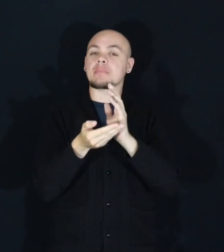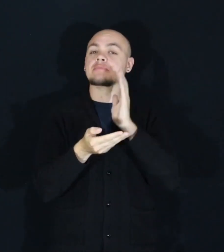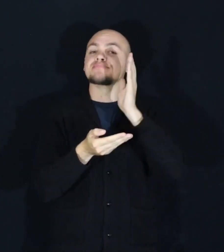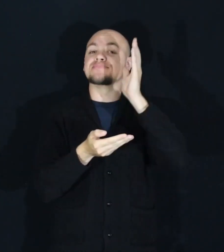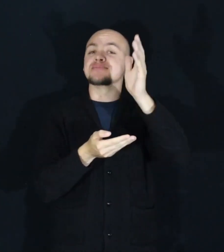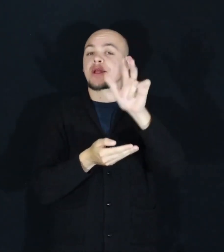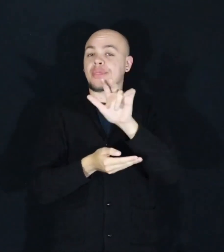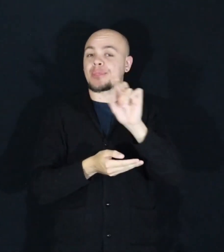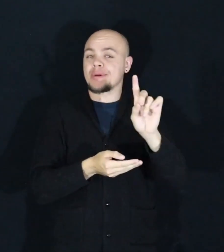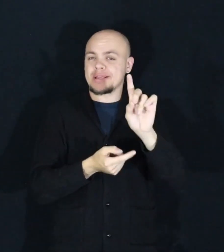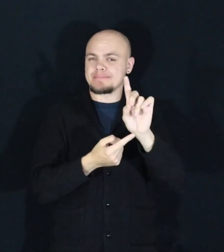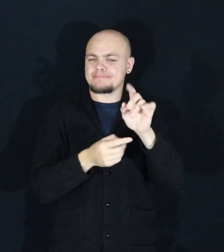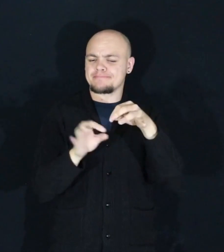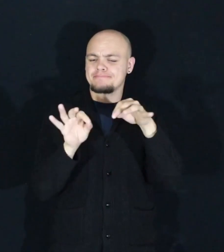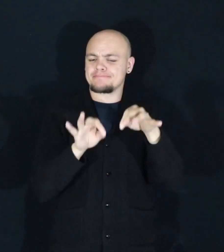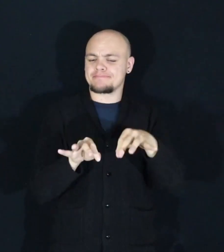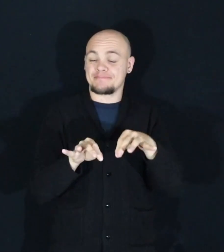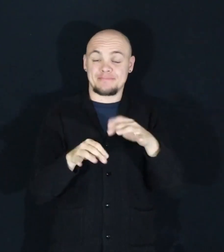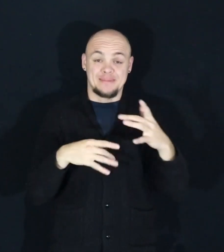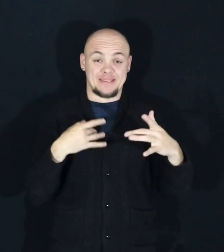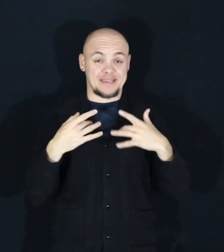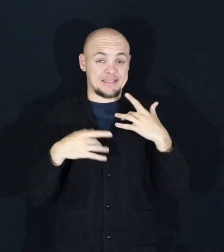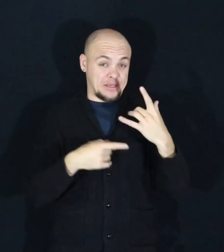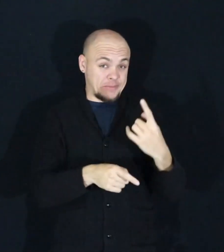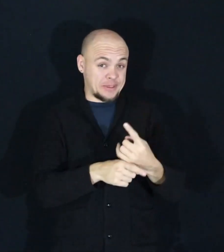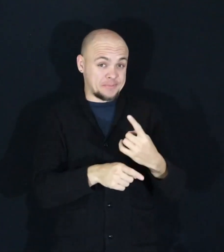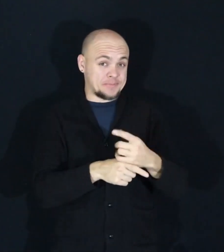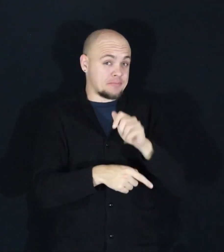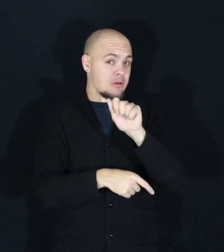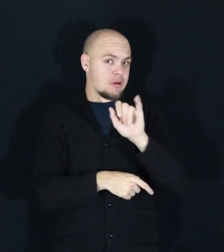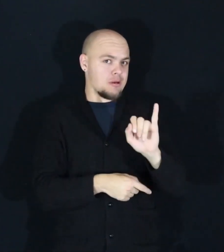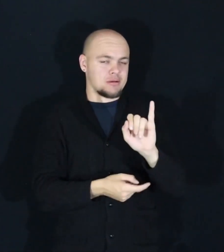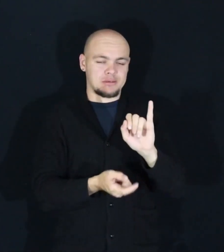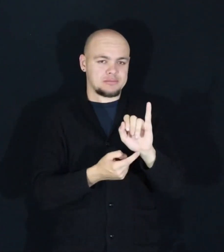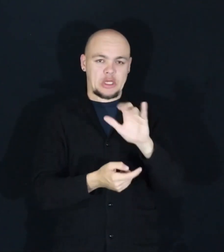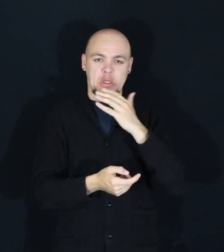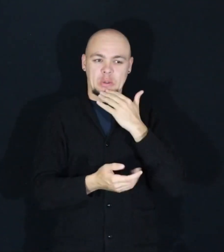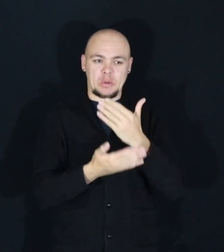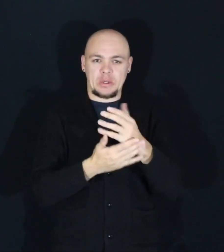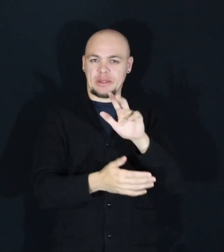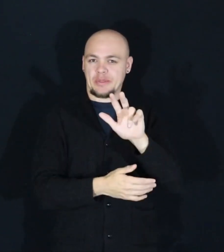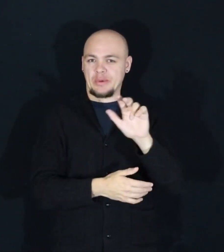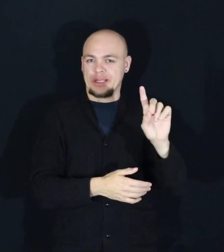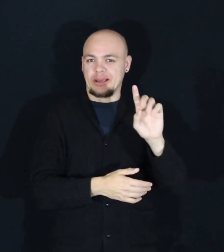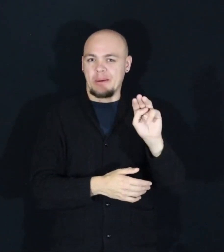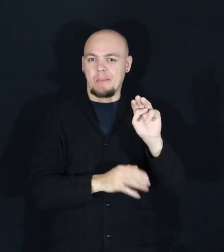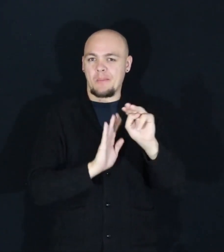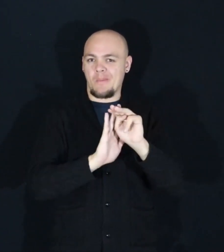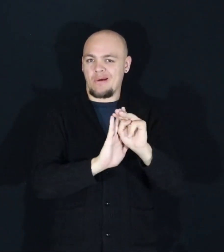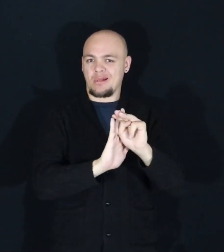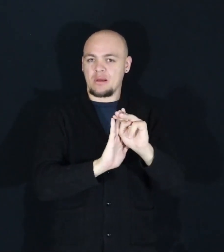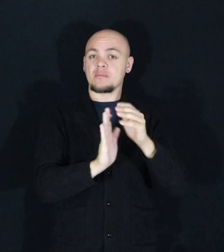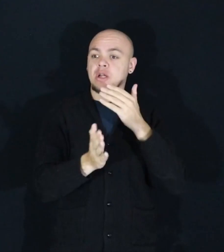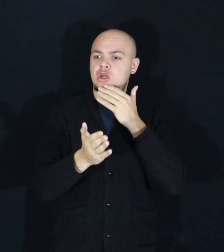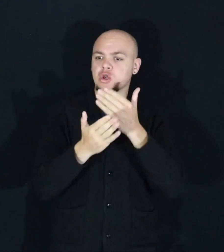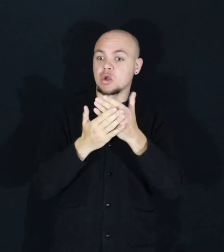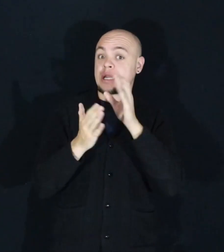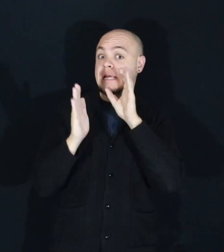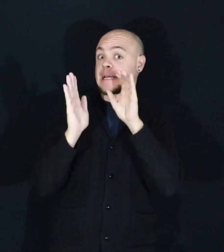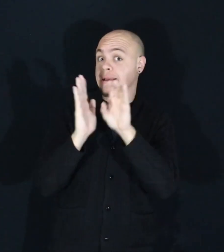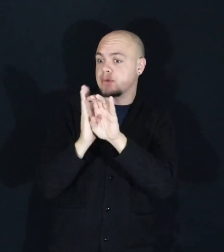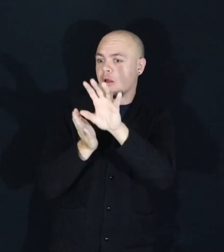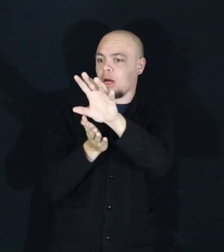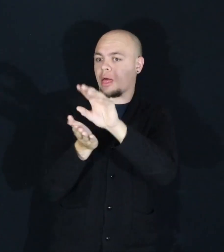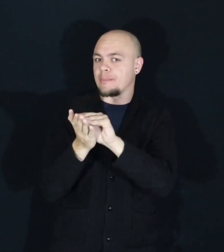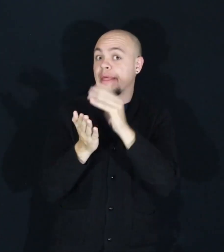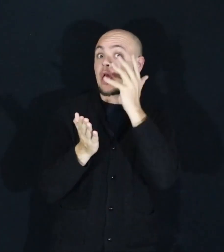3D, because it's pretty exciting. AI may not be good at 3D models, but it is good at images that look 3D,